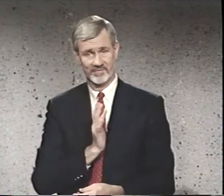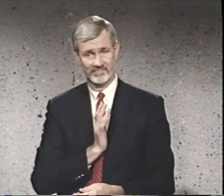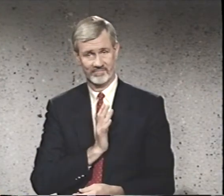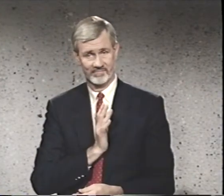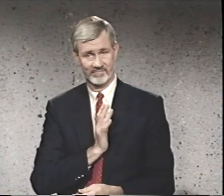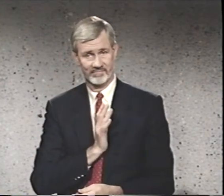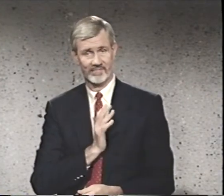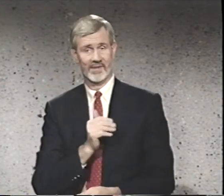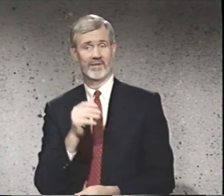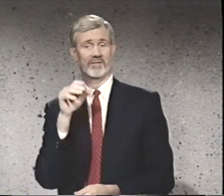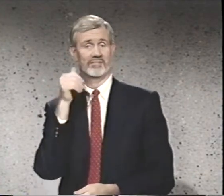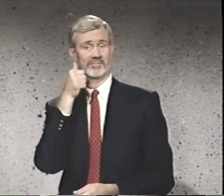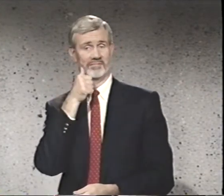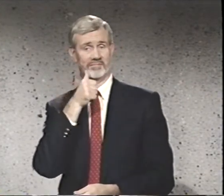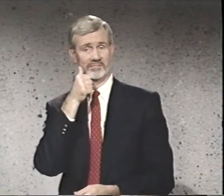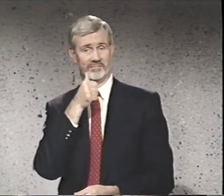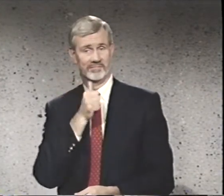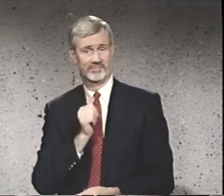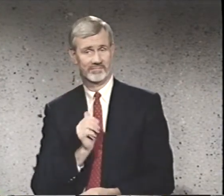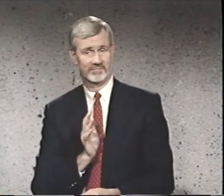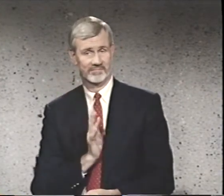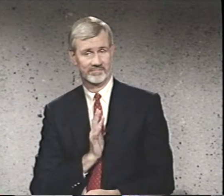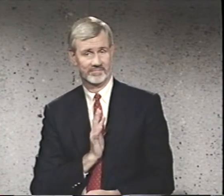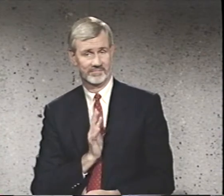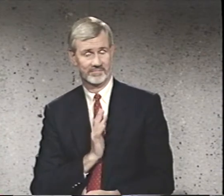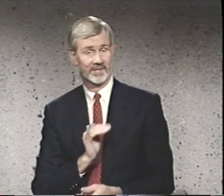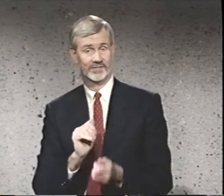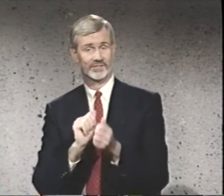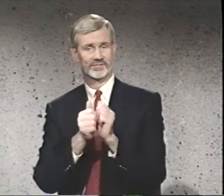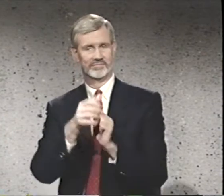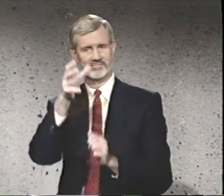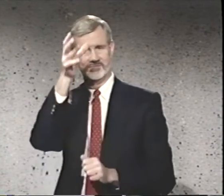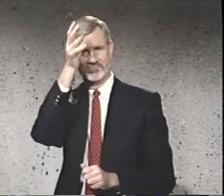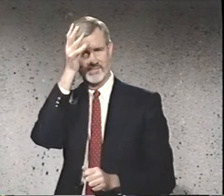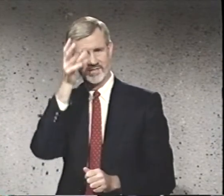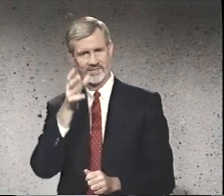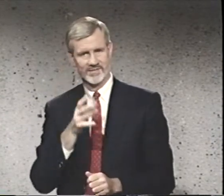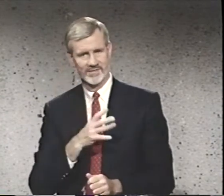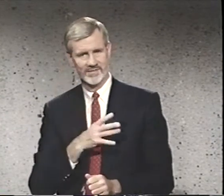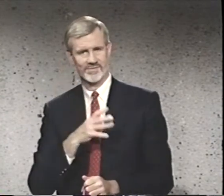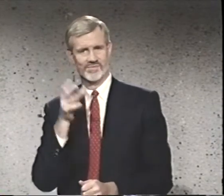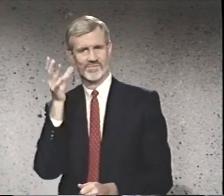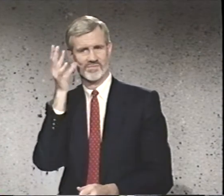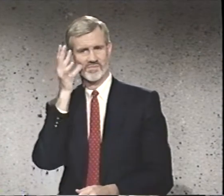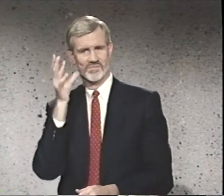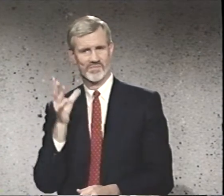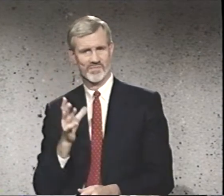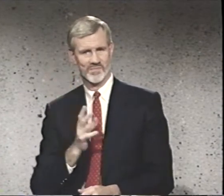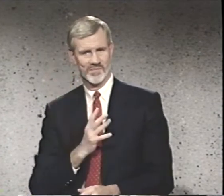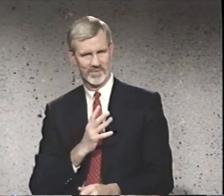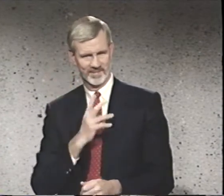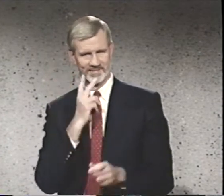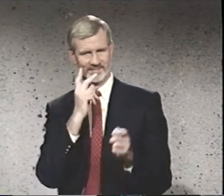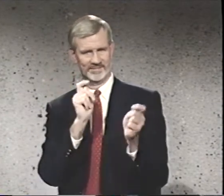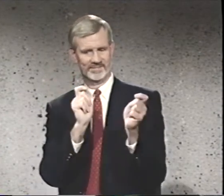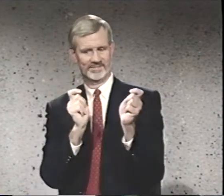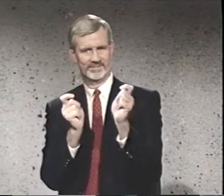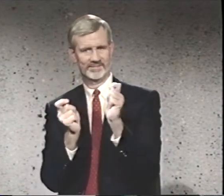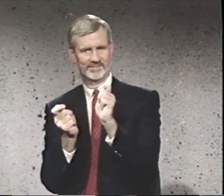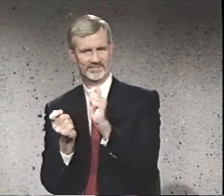plus fine being man, or girl plus fine being woman, it's changed to man and woman. See the